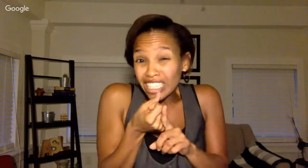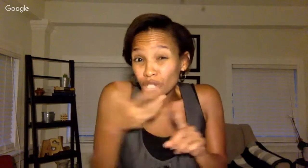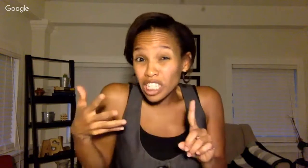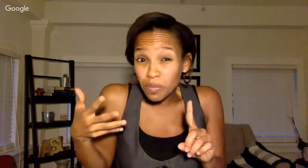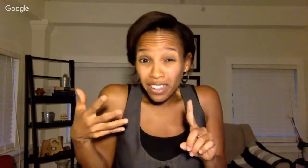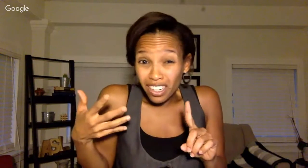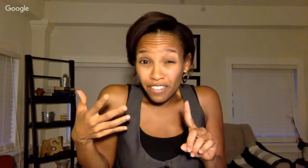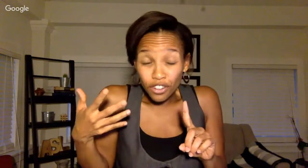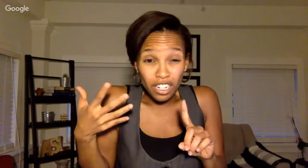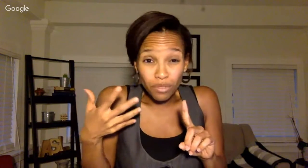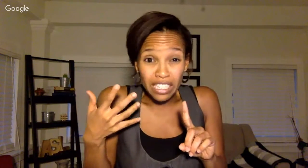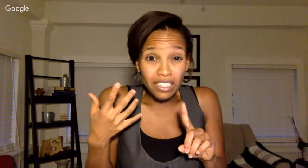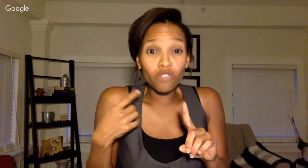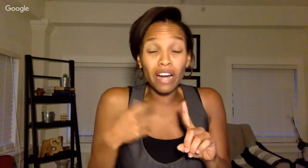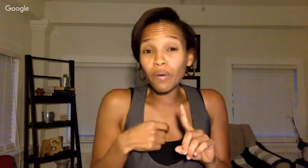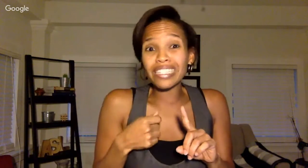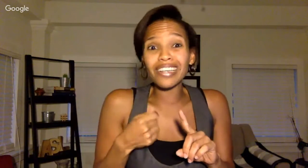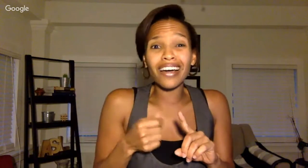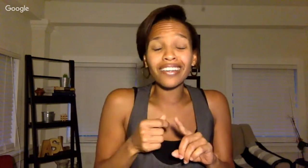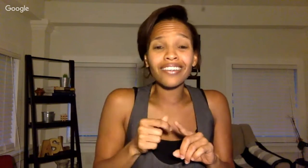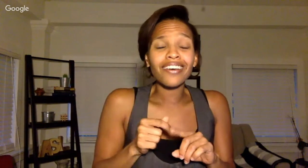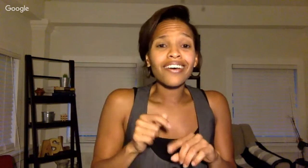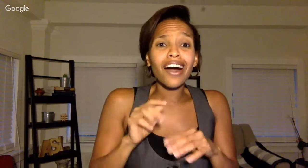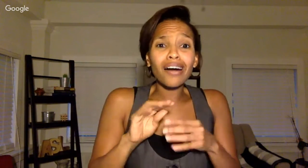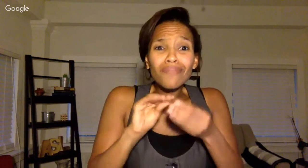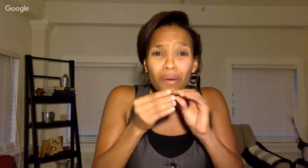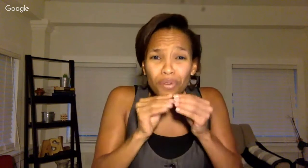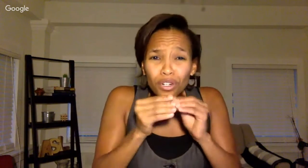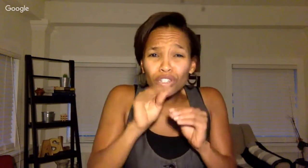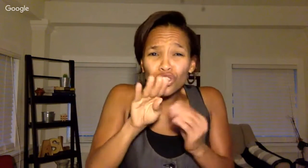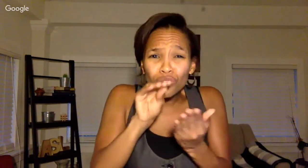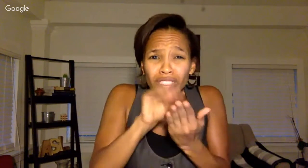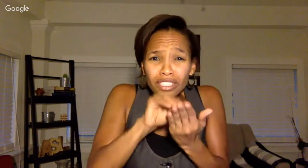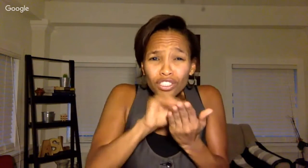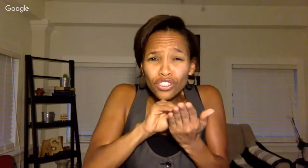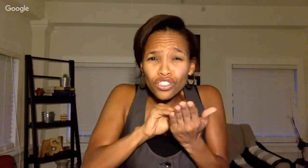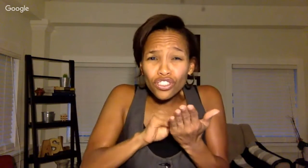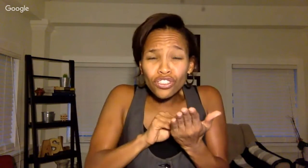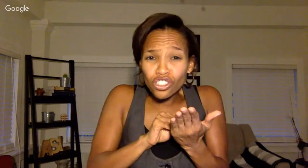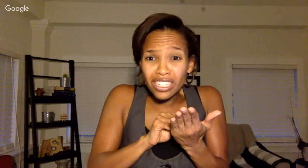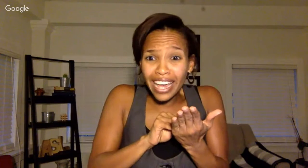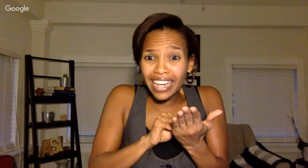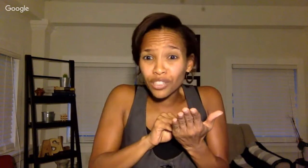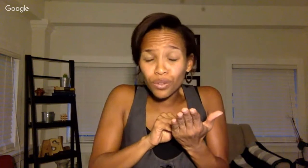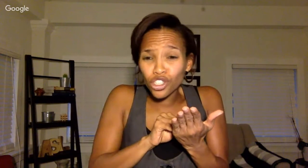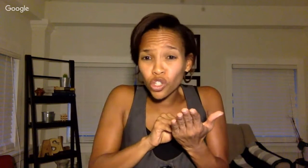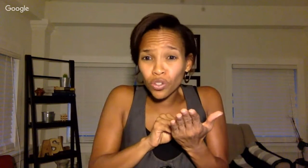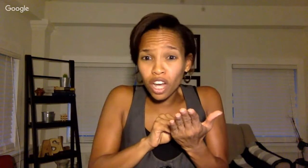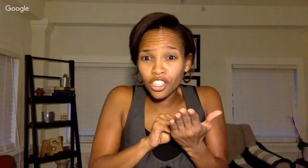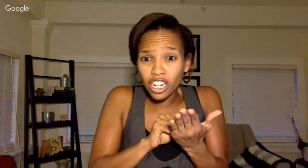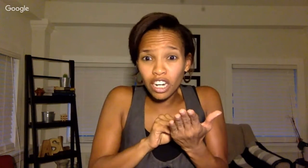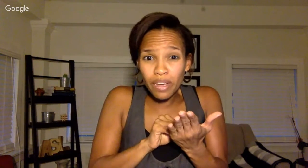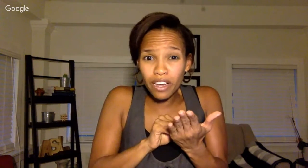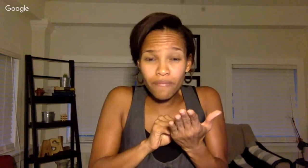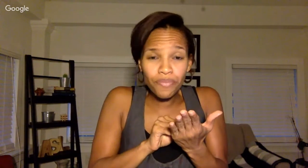to expand on it for some reason, you might want to sign numbers, just in case they weren't sure what log you're talking about,